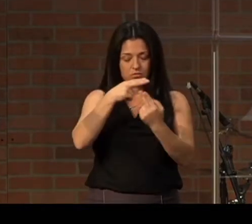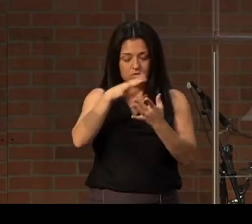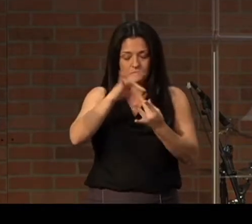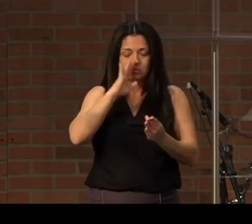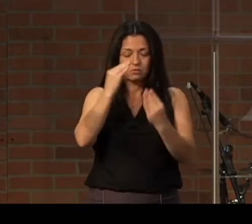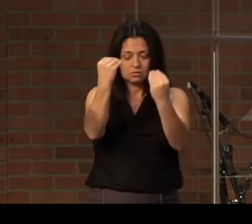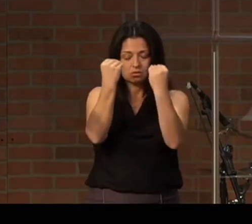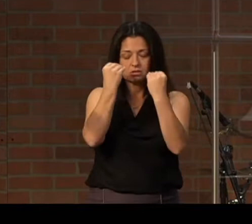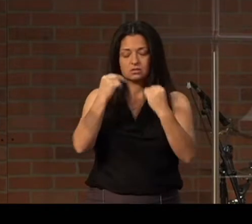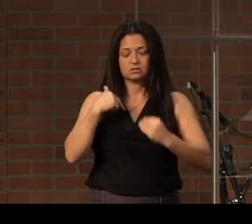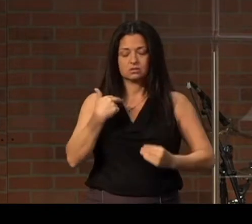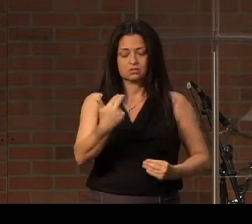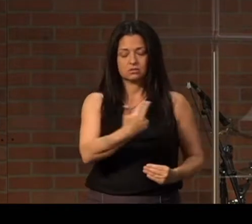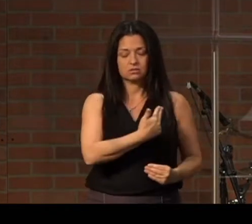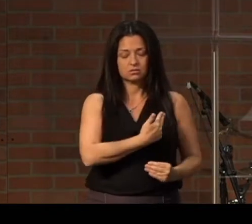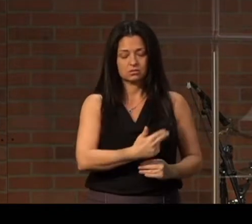us.